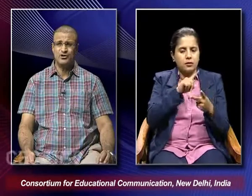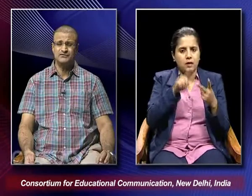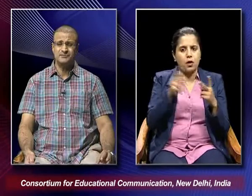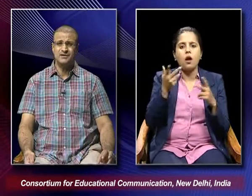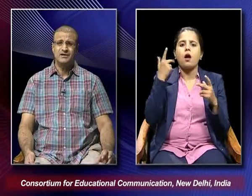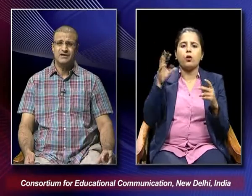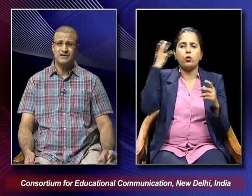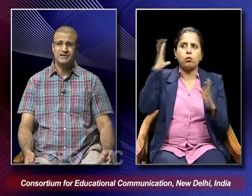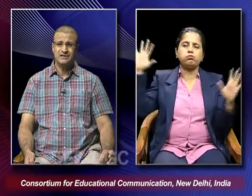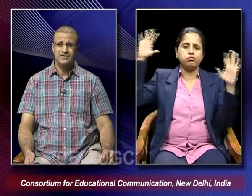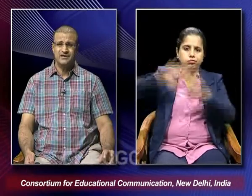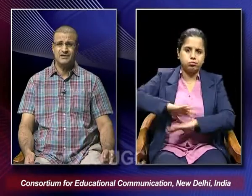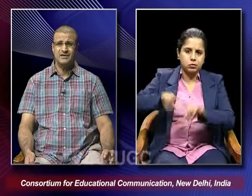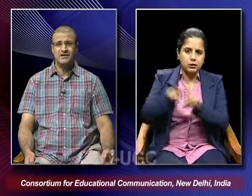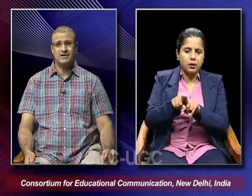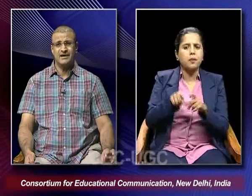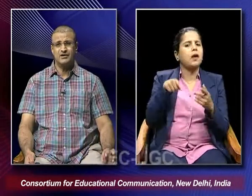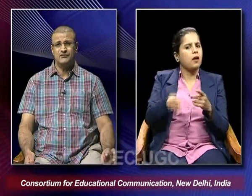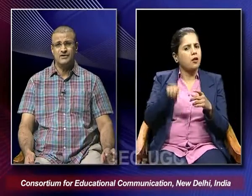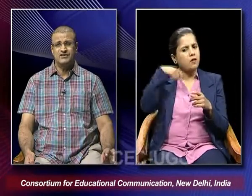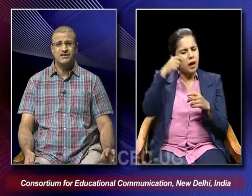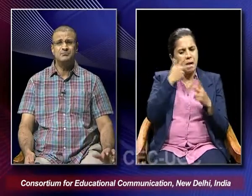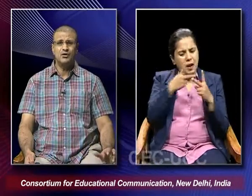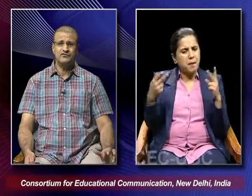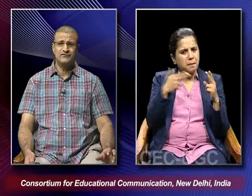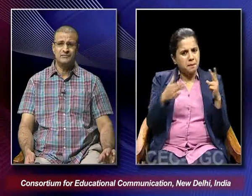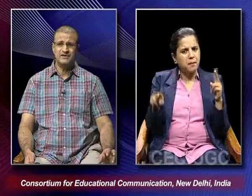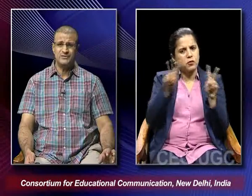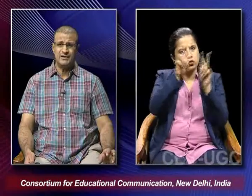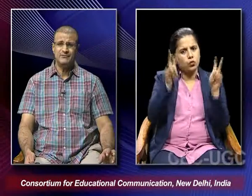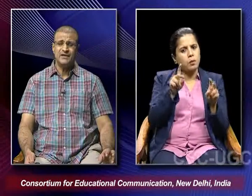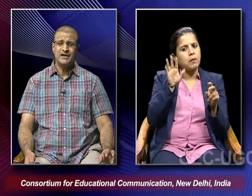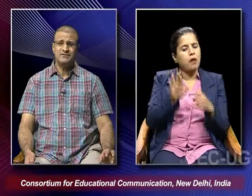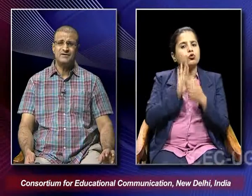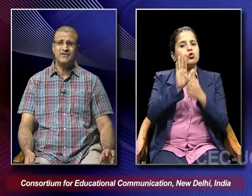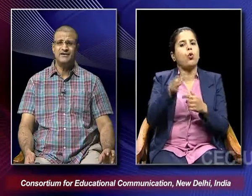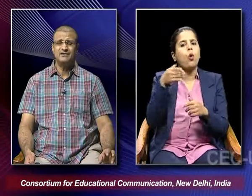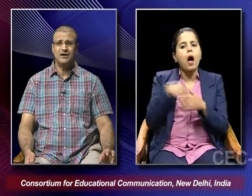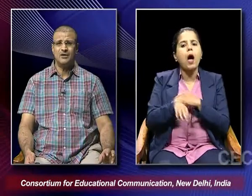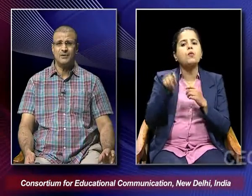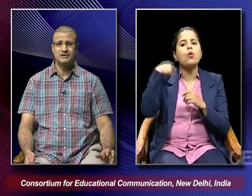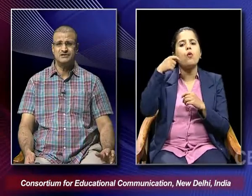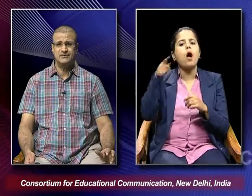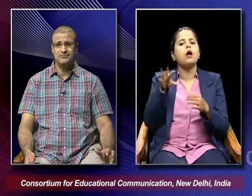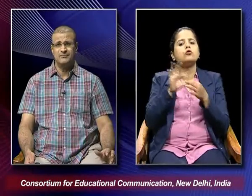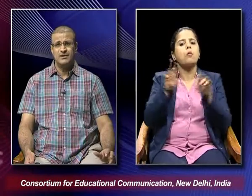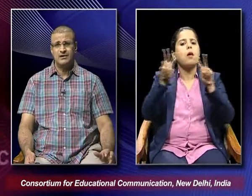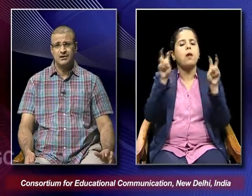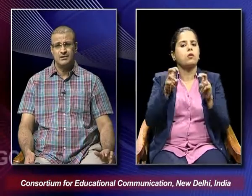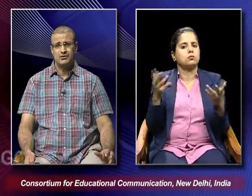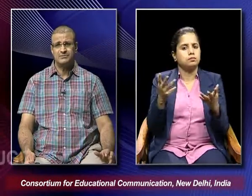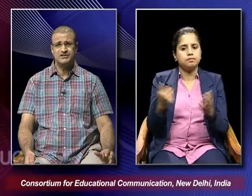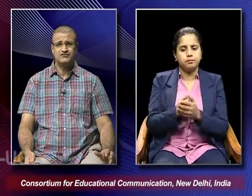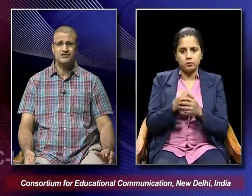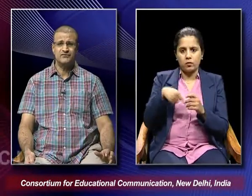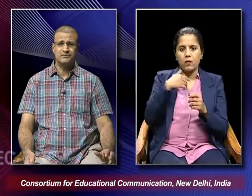Jaye, all of them they convey the kind of theme of the film as well. And we find that how this film